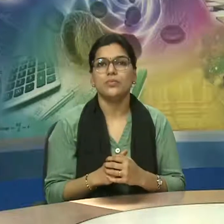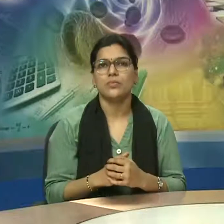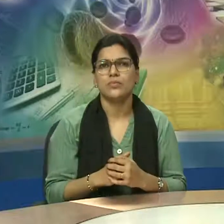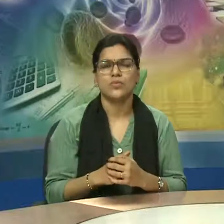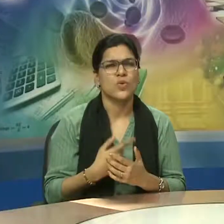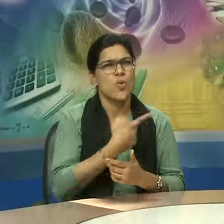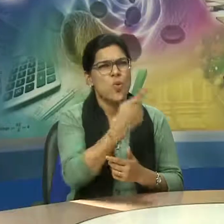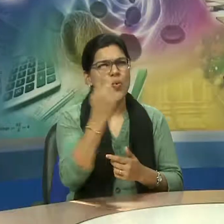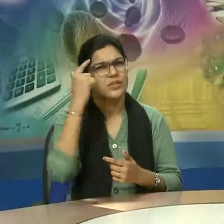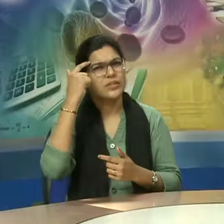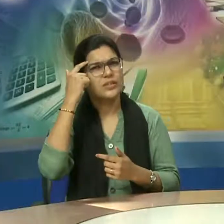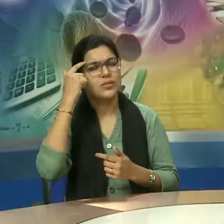Second stanza.